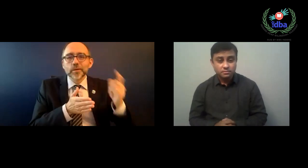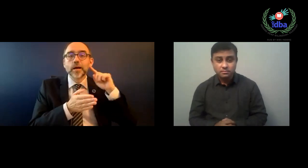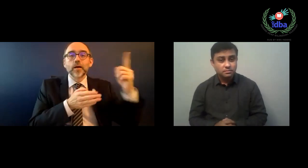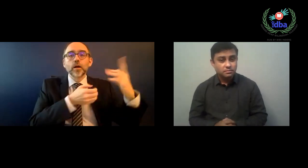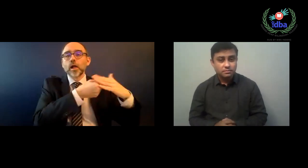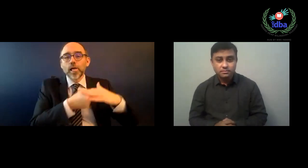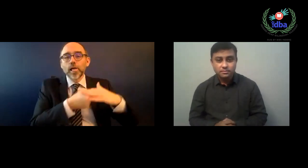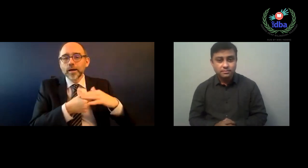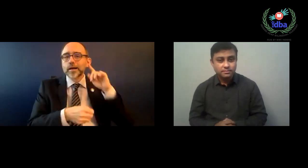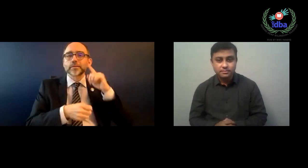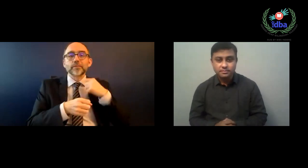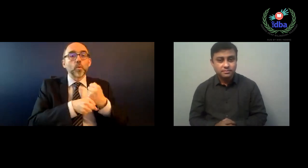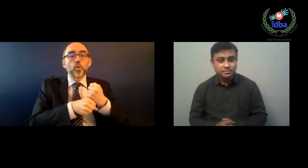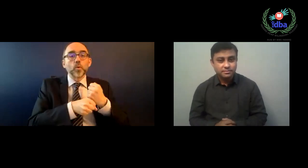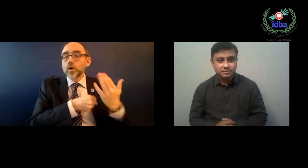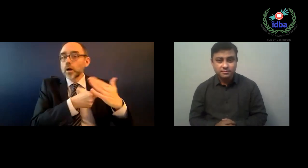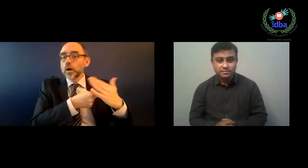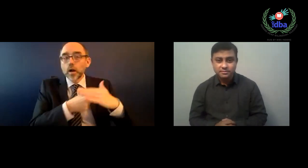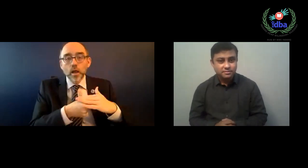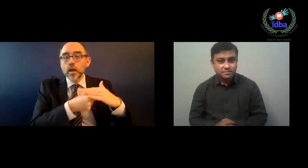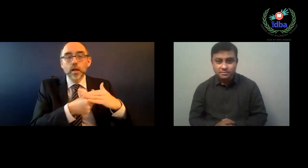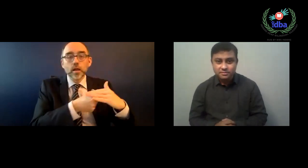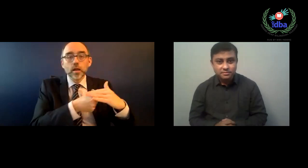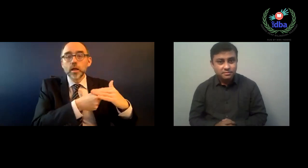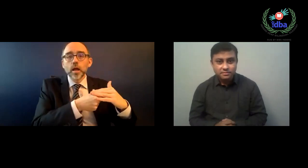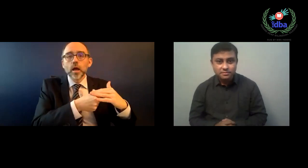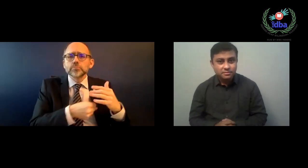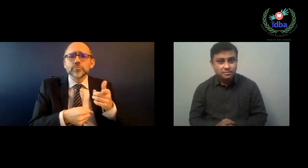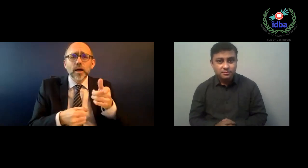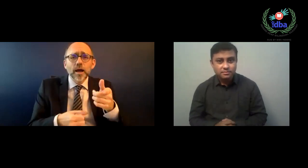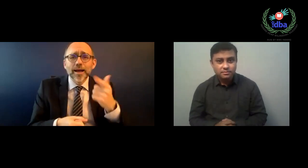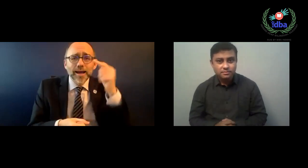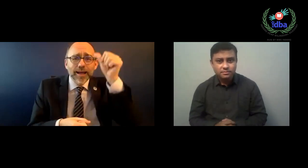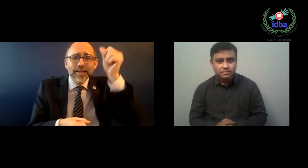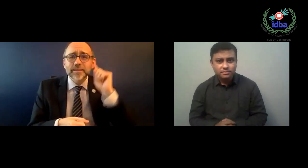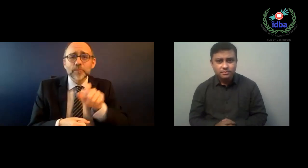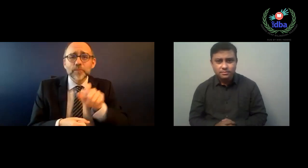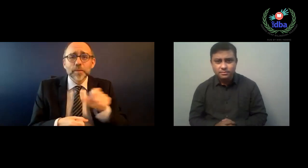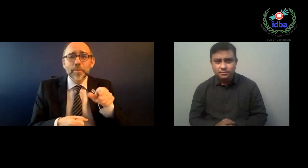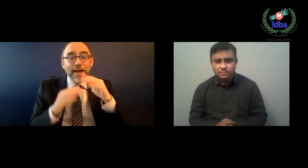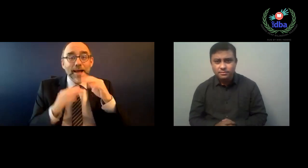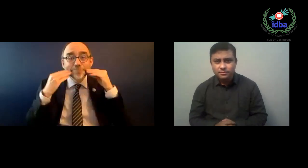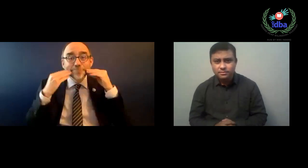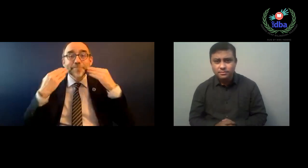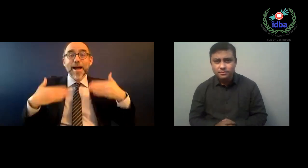Now, hearing community does not understand sign language, so this thing gets very challenging,